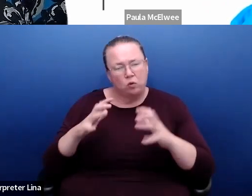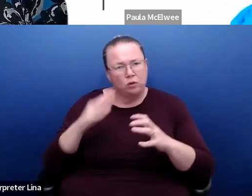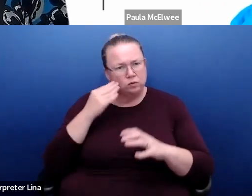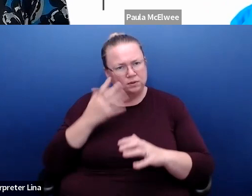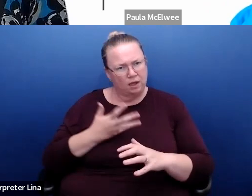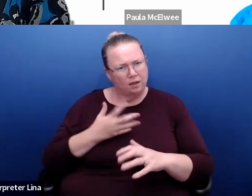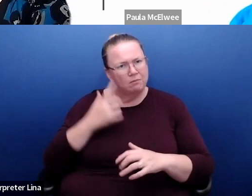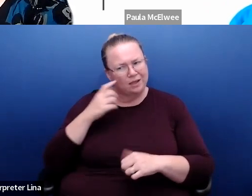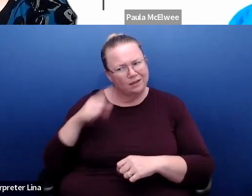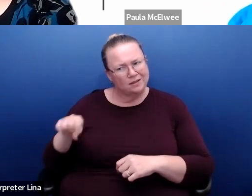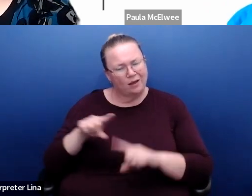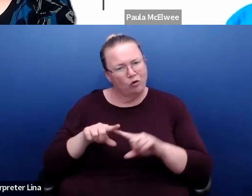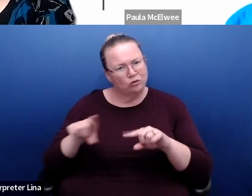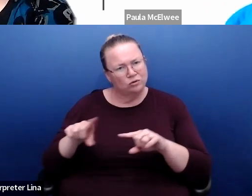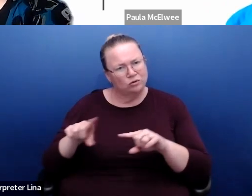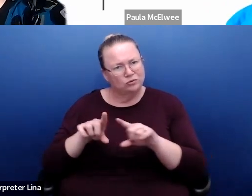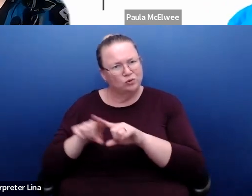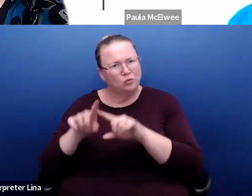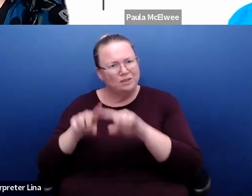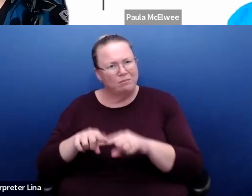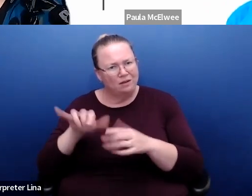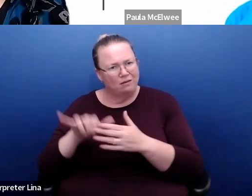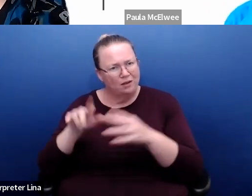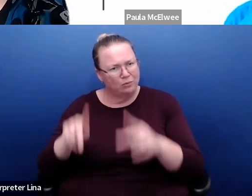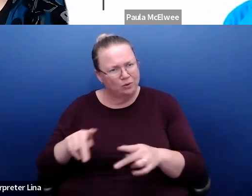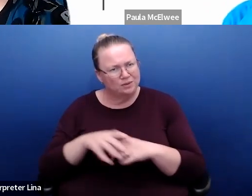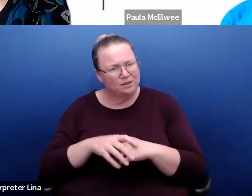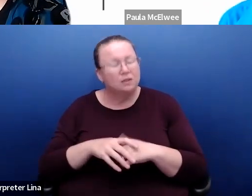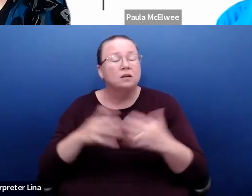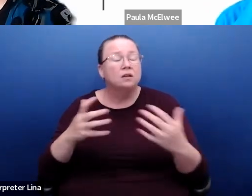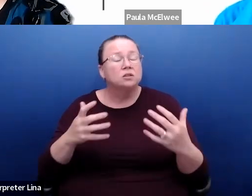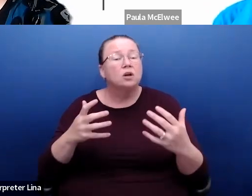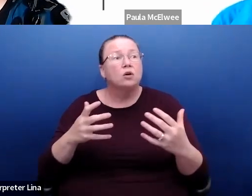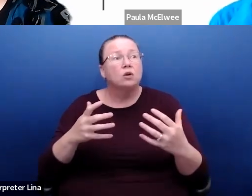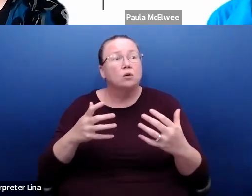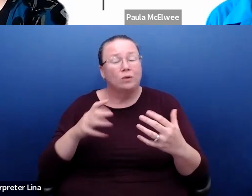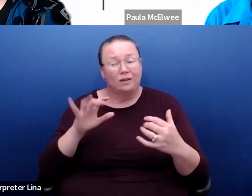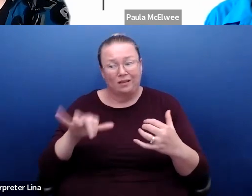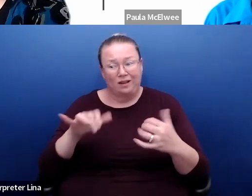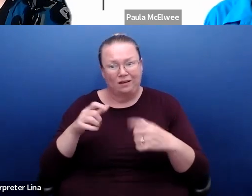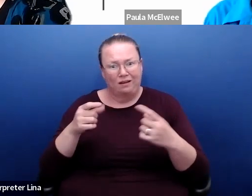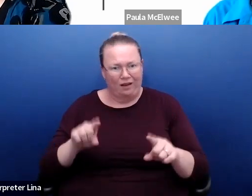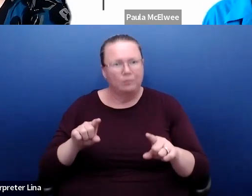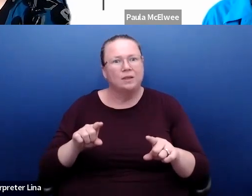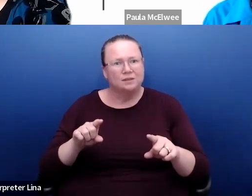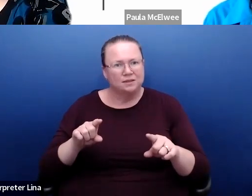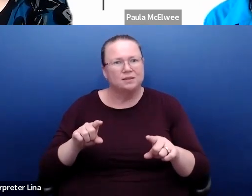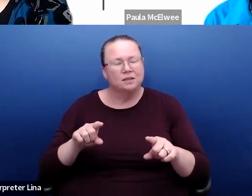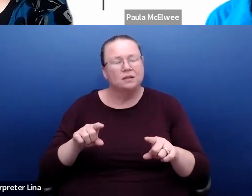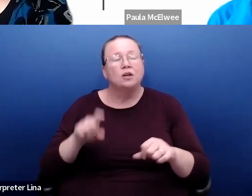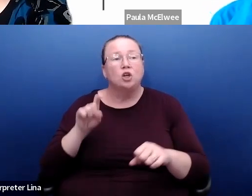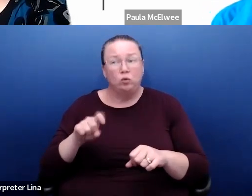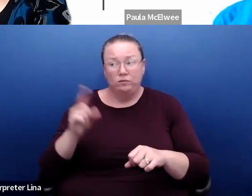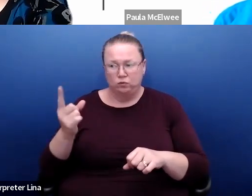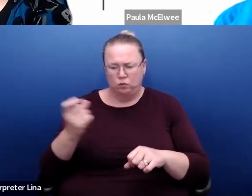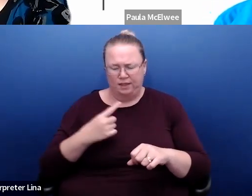that because they also depend on that person. So when that's the case, you know, you have to